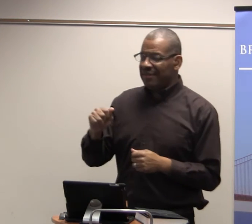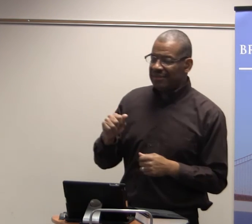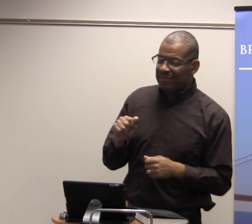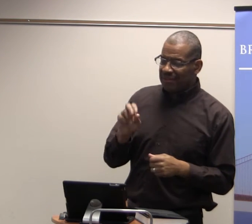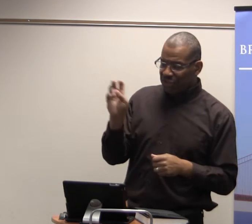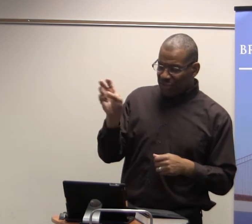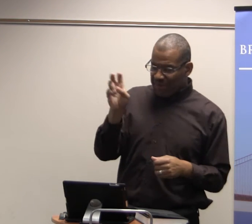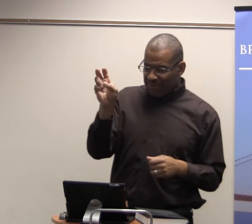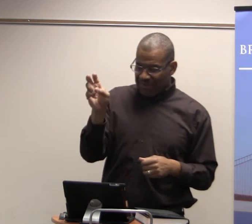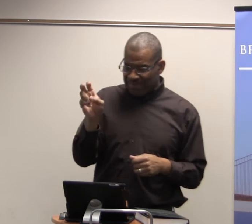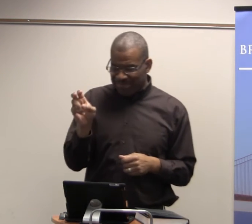The sermon